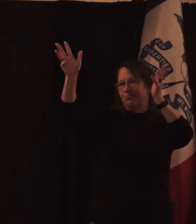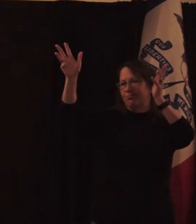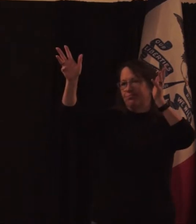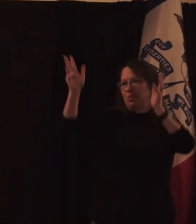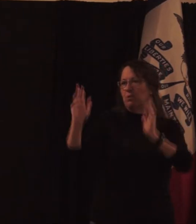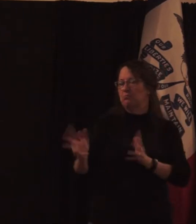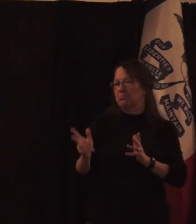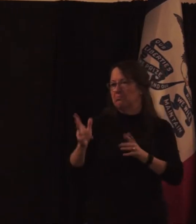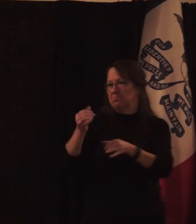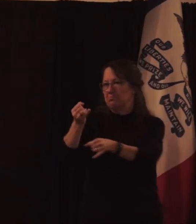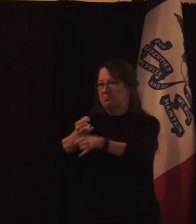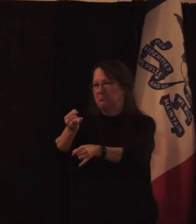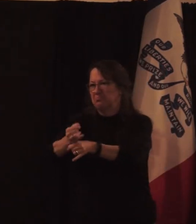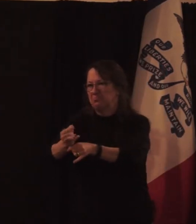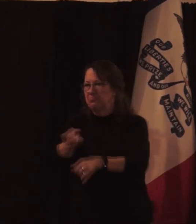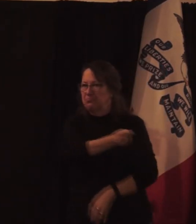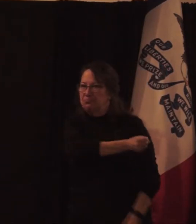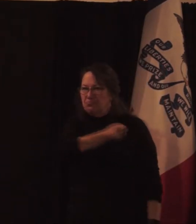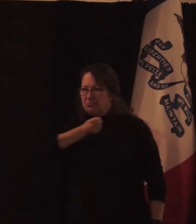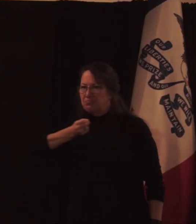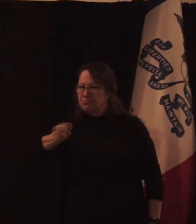into institutions.